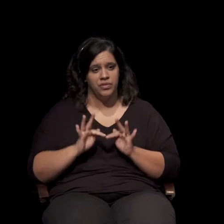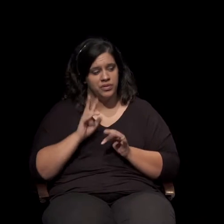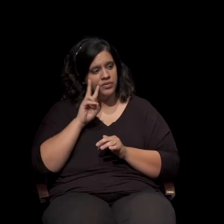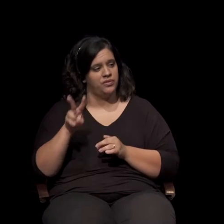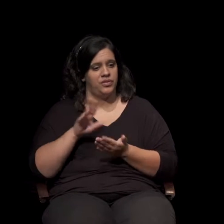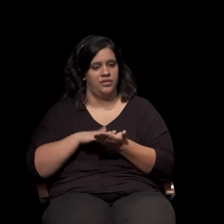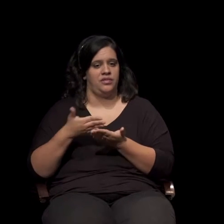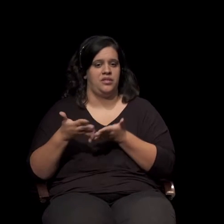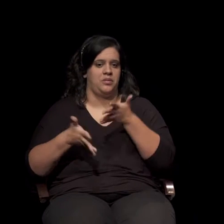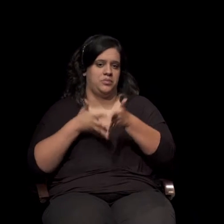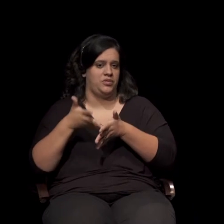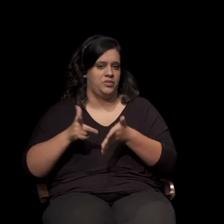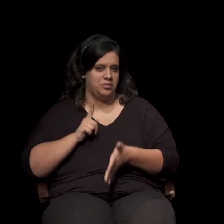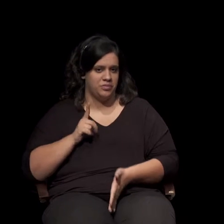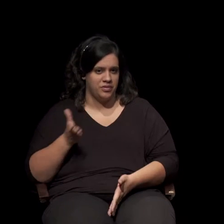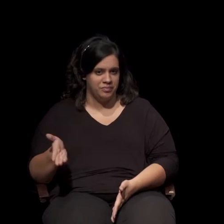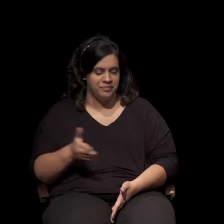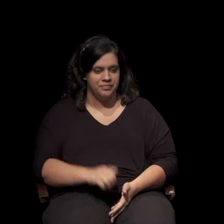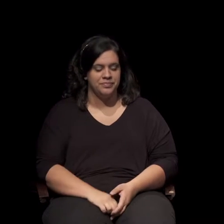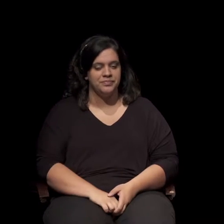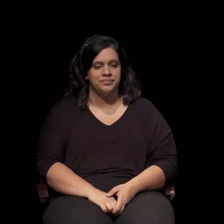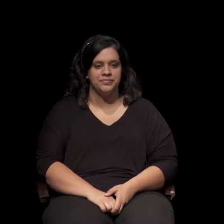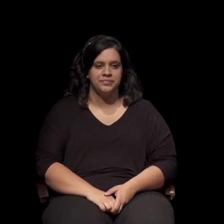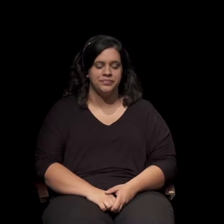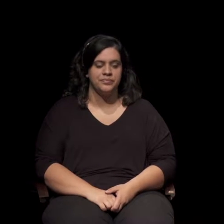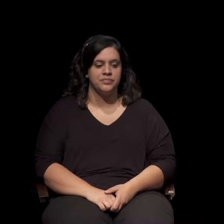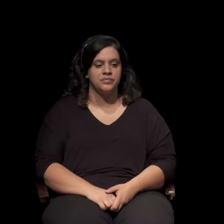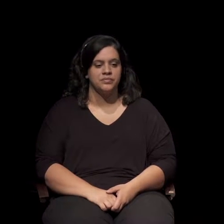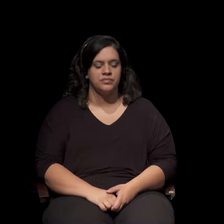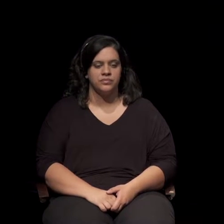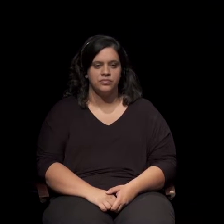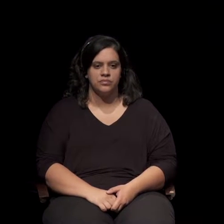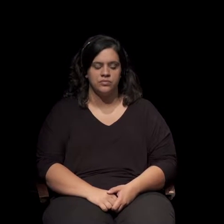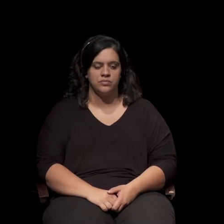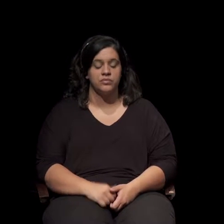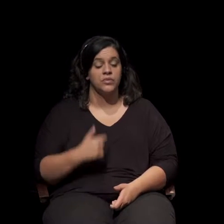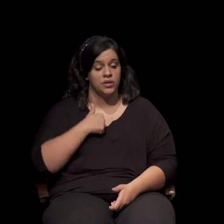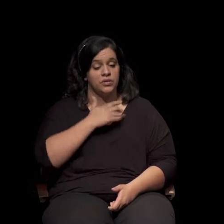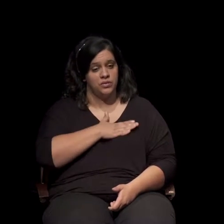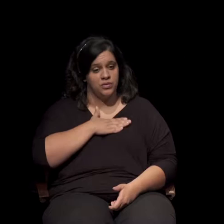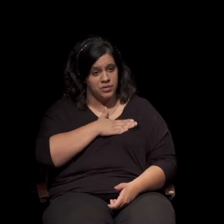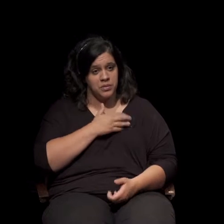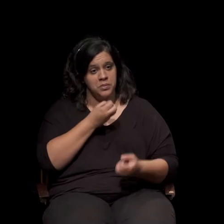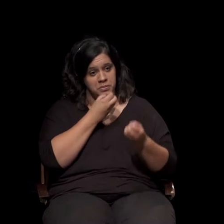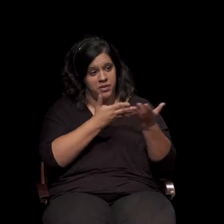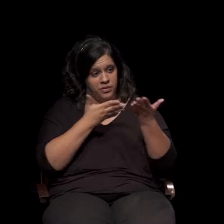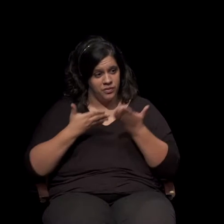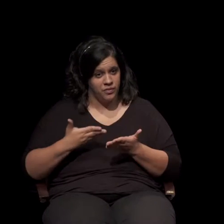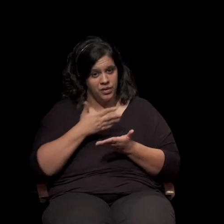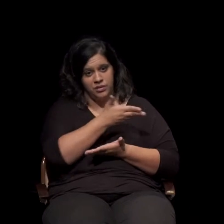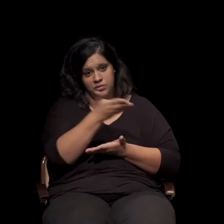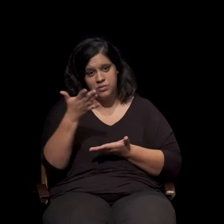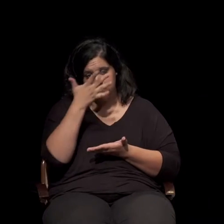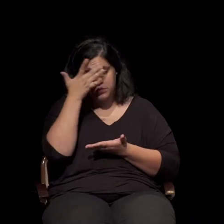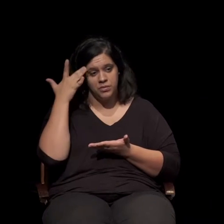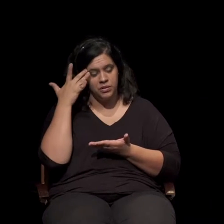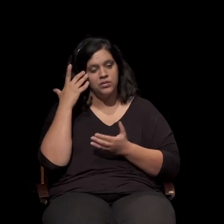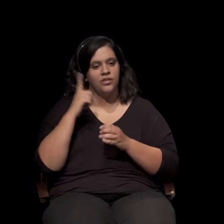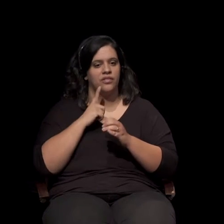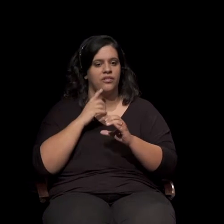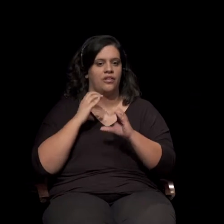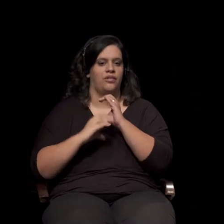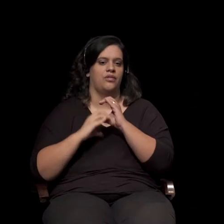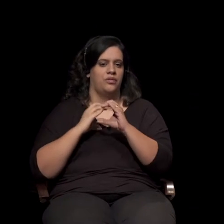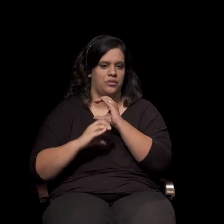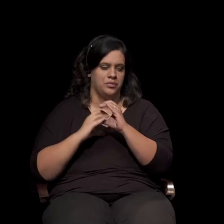interpreters. And welcome to the people in the audience who communicate via sign language. It is a